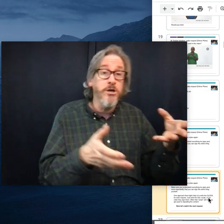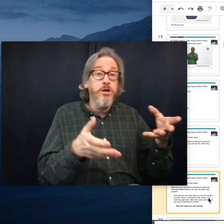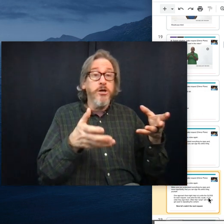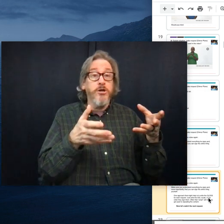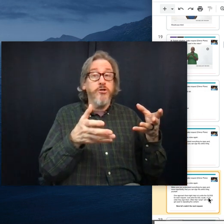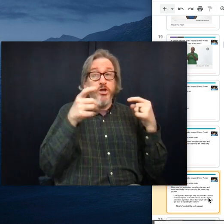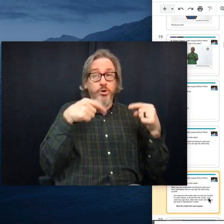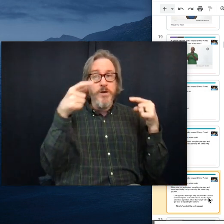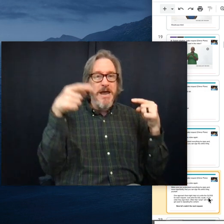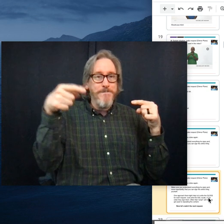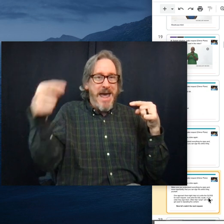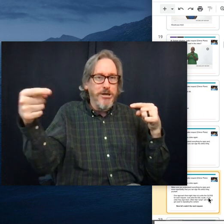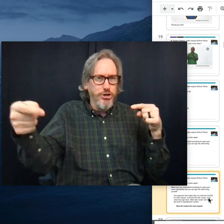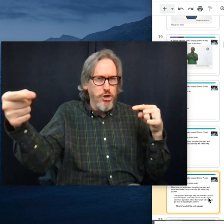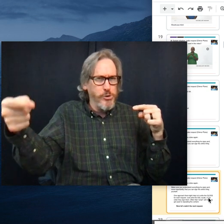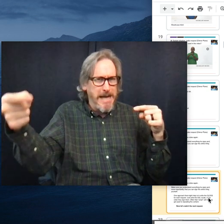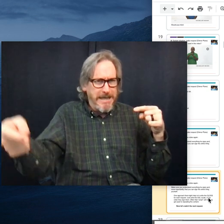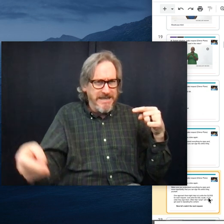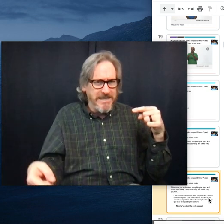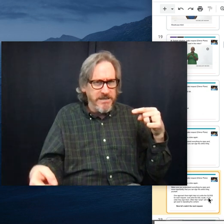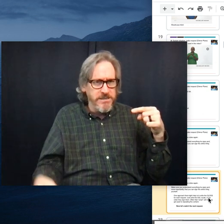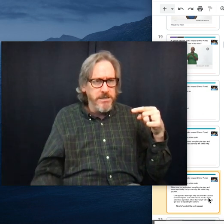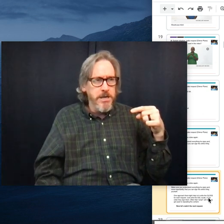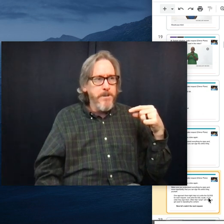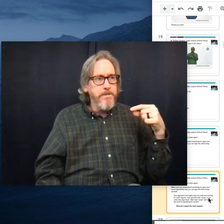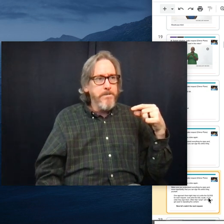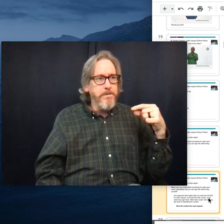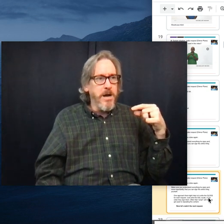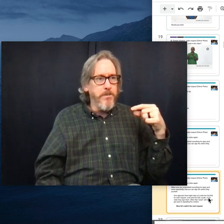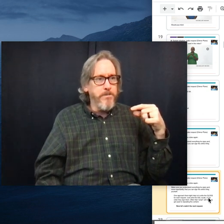something, that you can match those ideas.